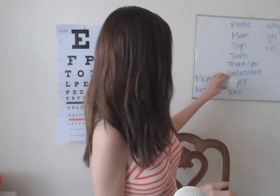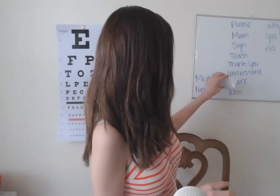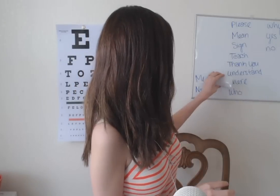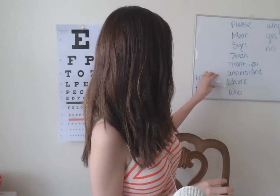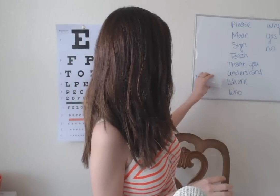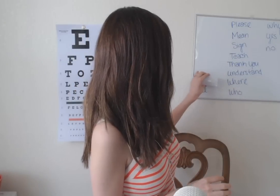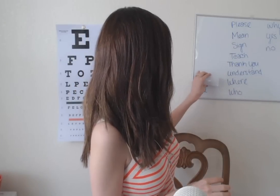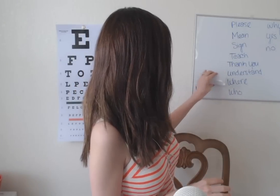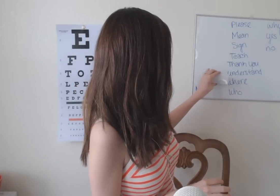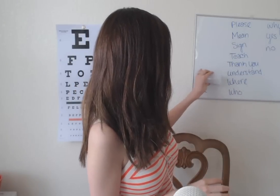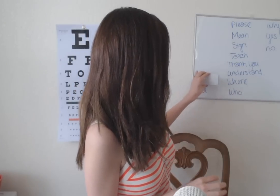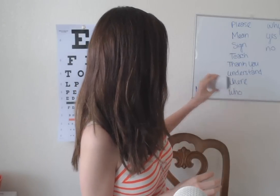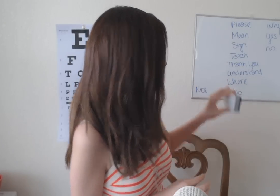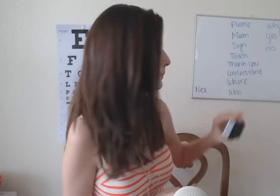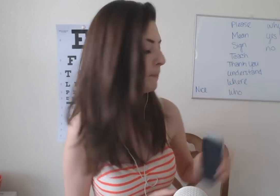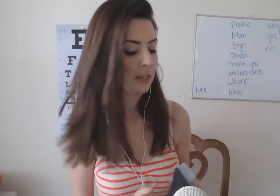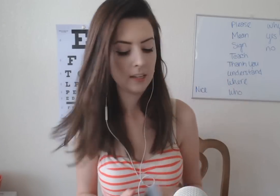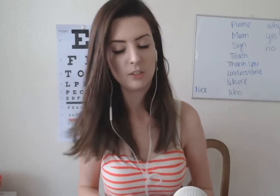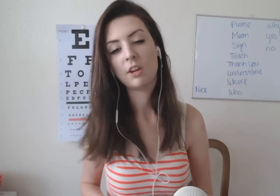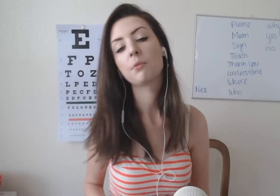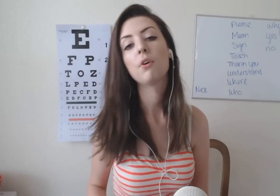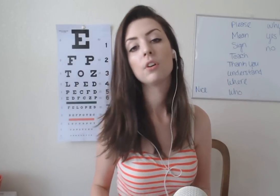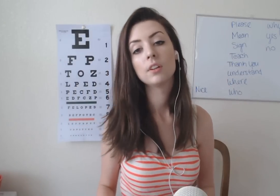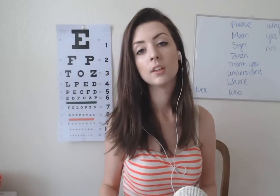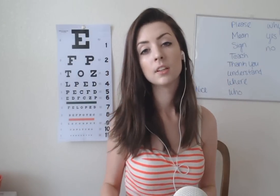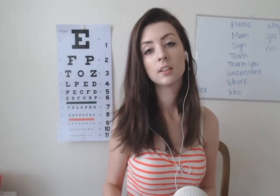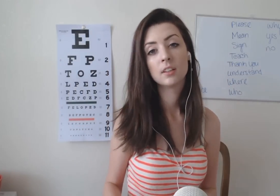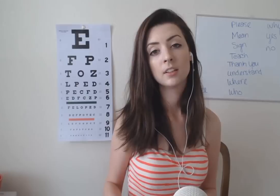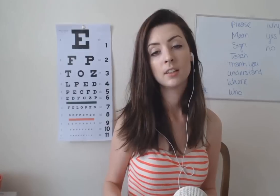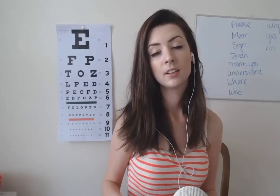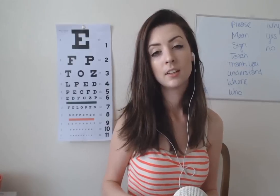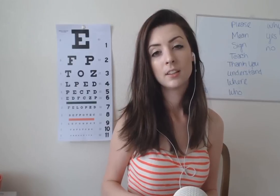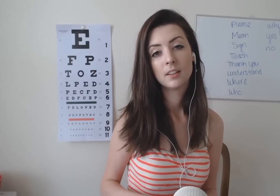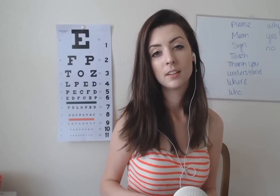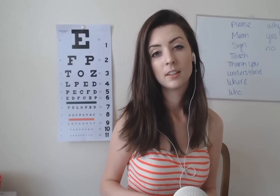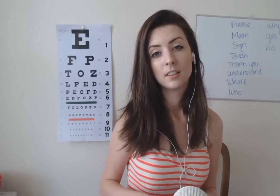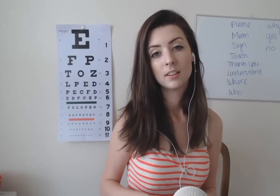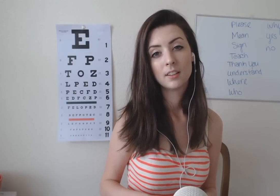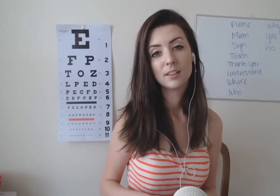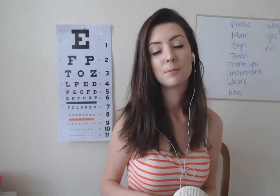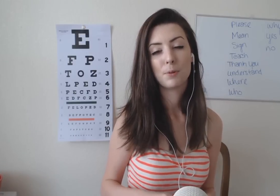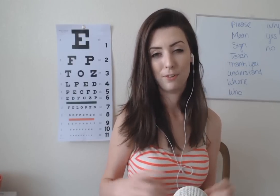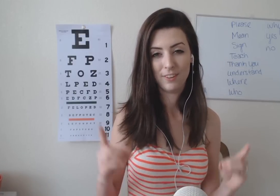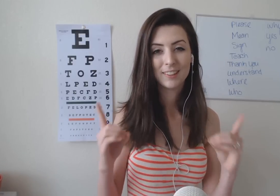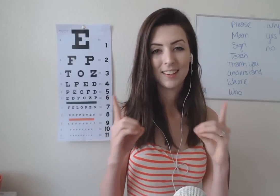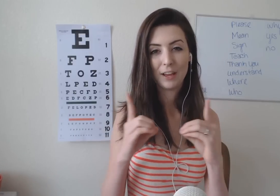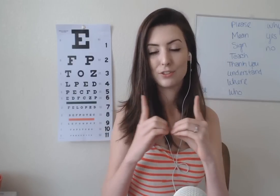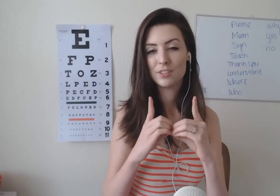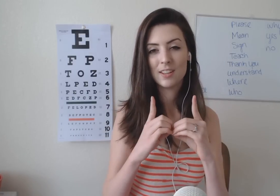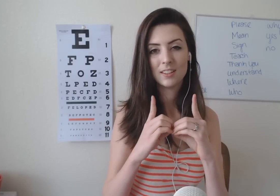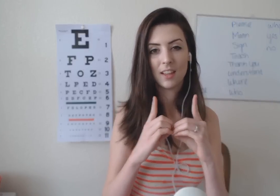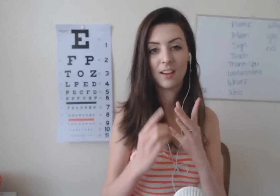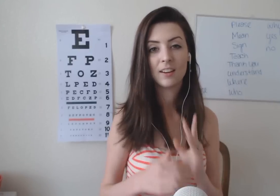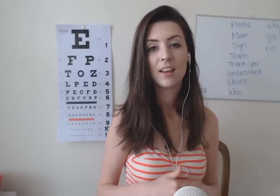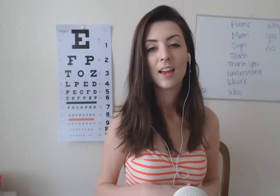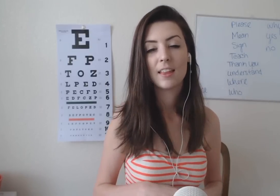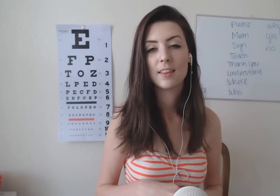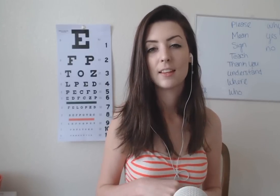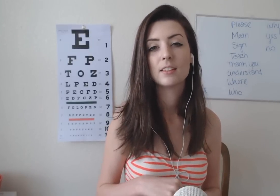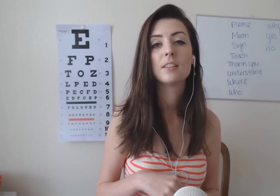So show me just meet in general. Perfect. Yeah, just like that. And then say